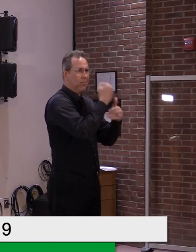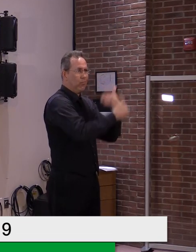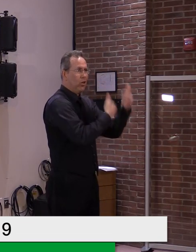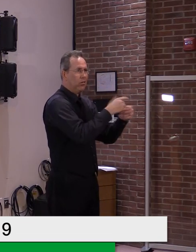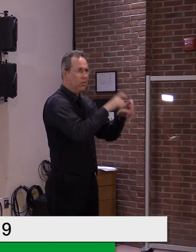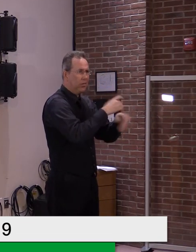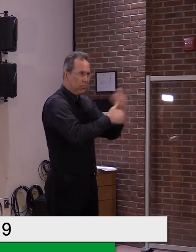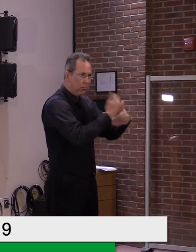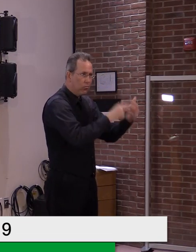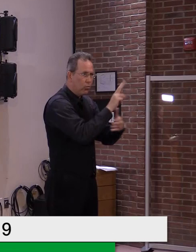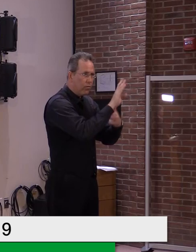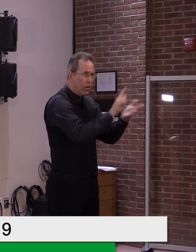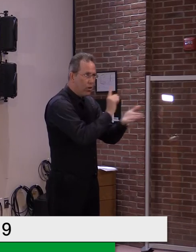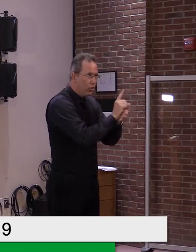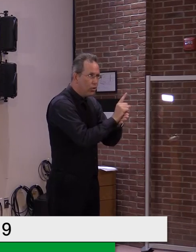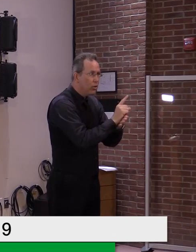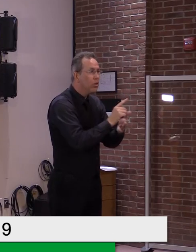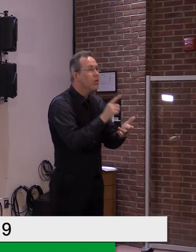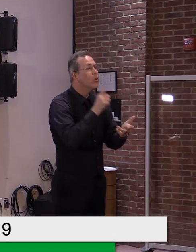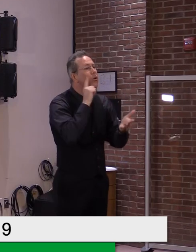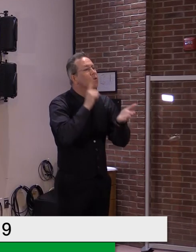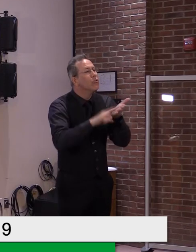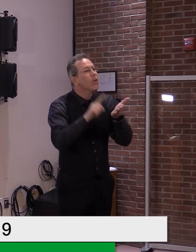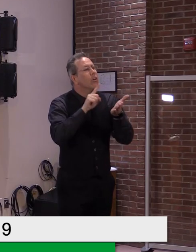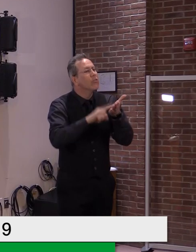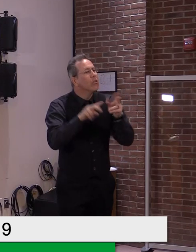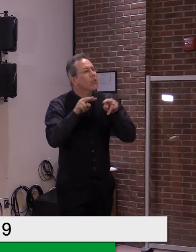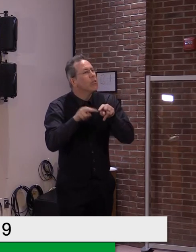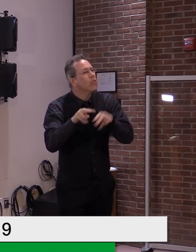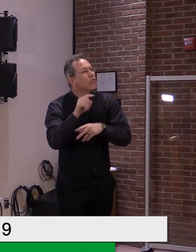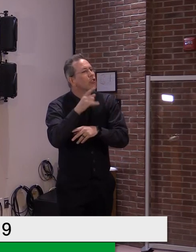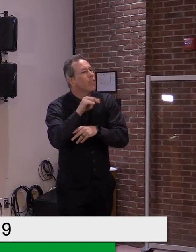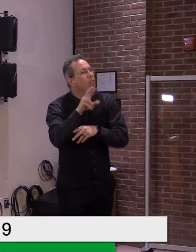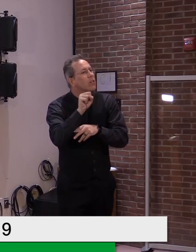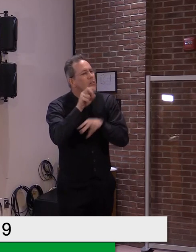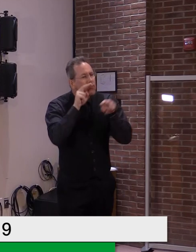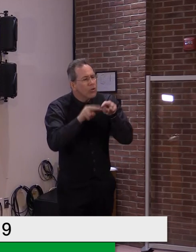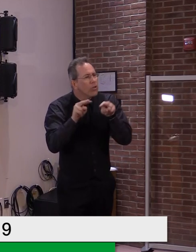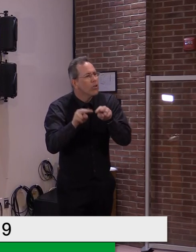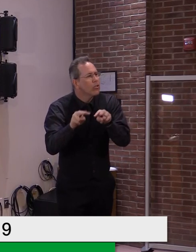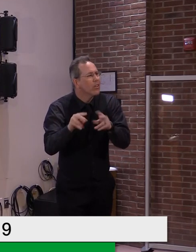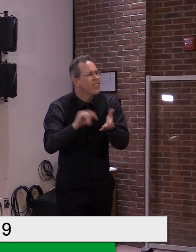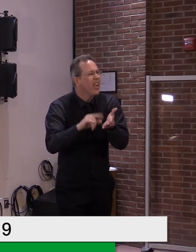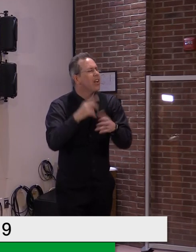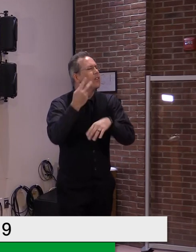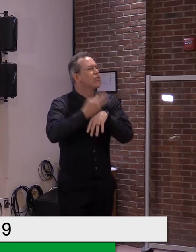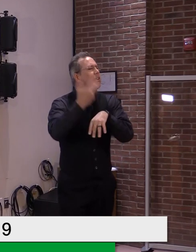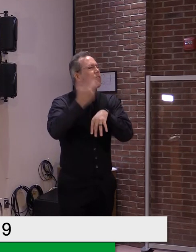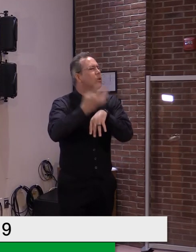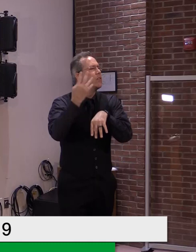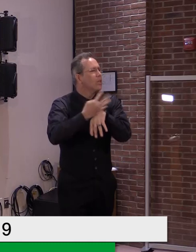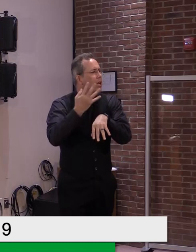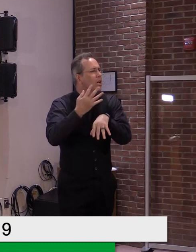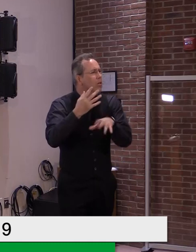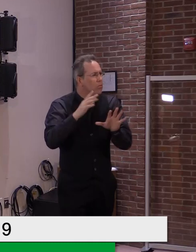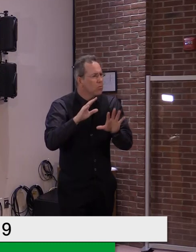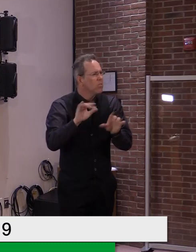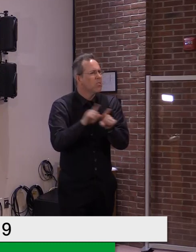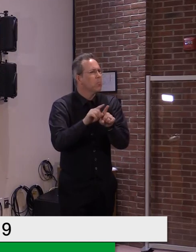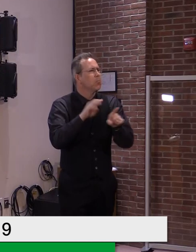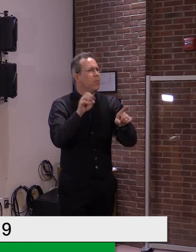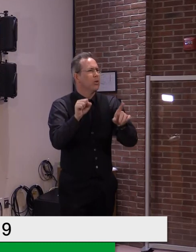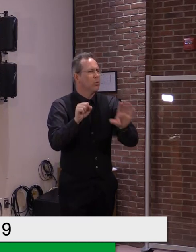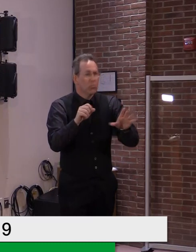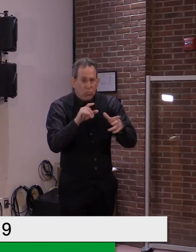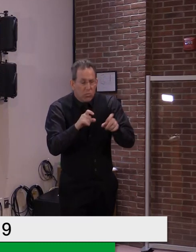after that. I don't see any delays here on what we're trying to do to inform the public. In fact,